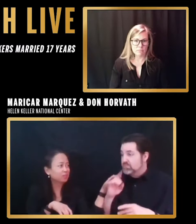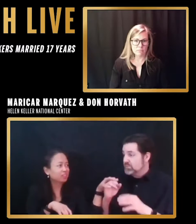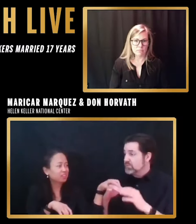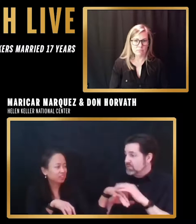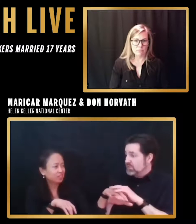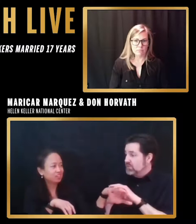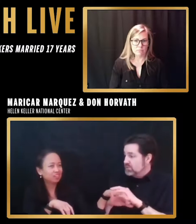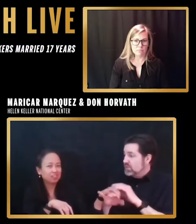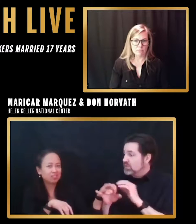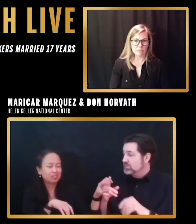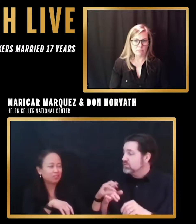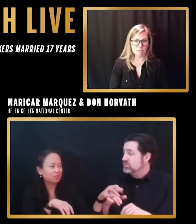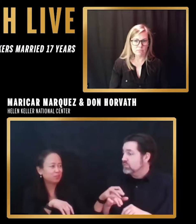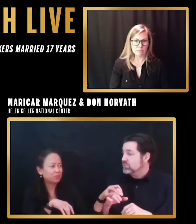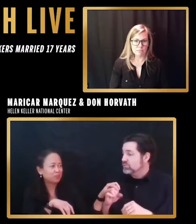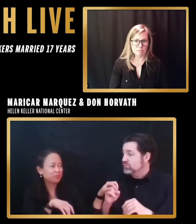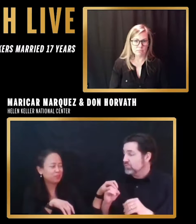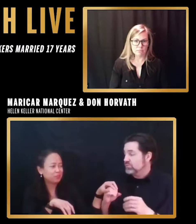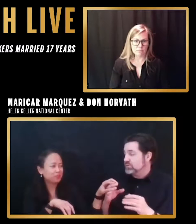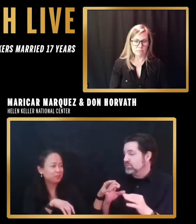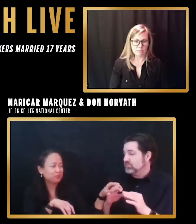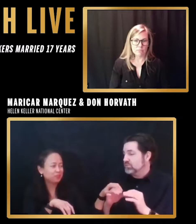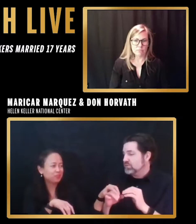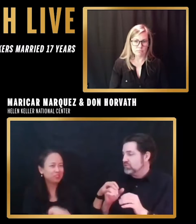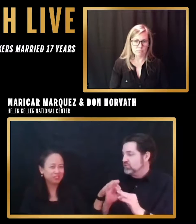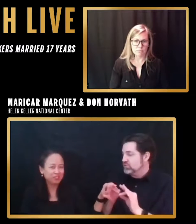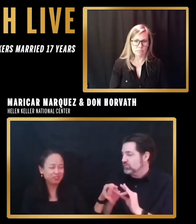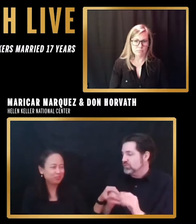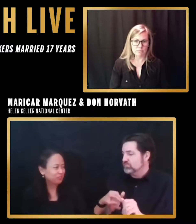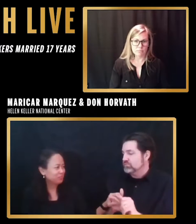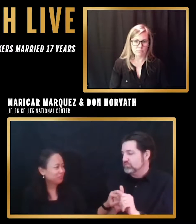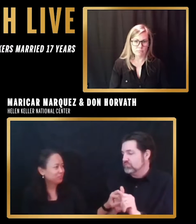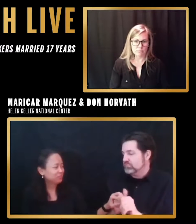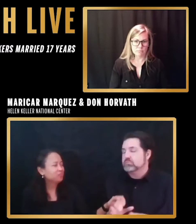I'm feeling what he's signing as opposed to looking at what he's signing.